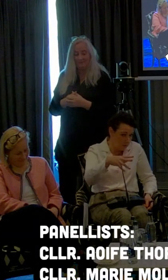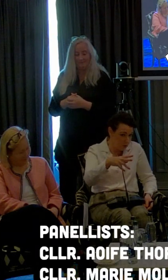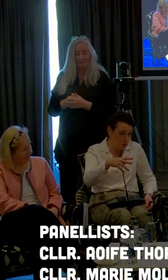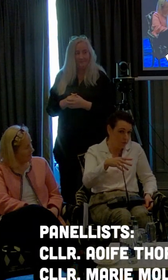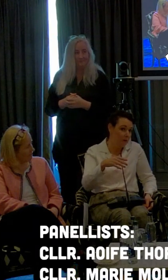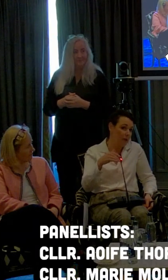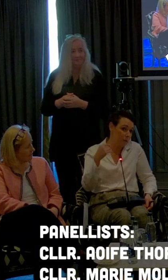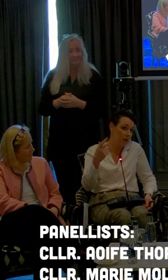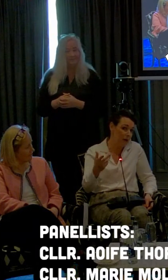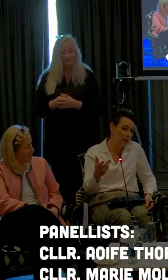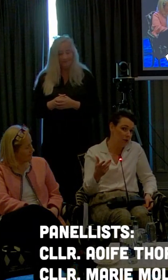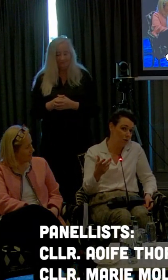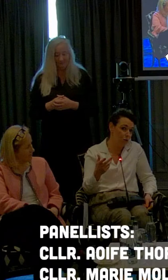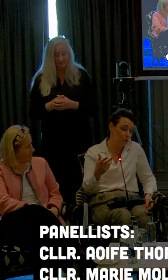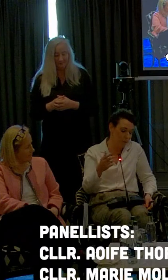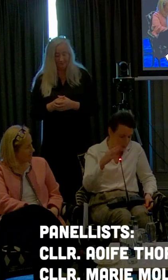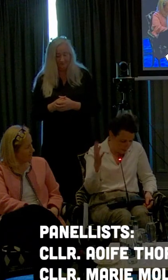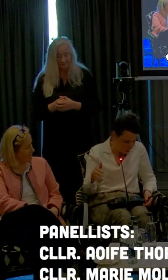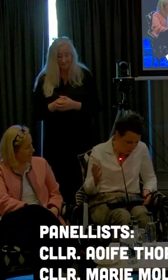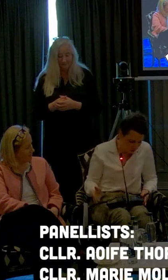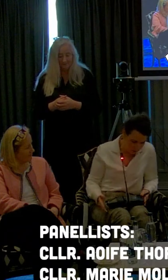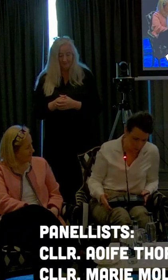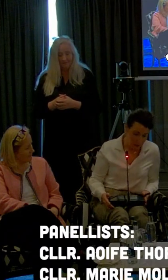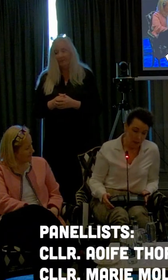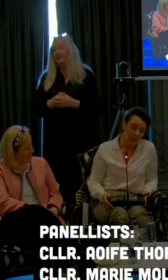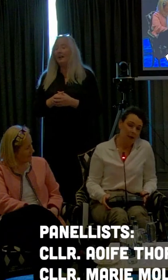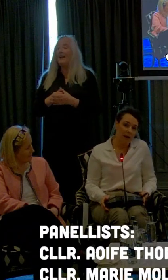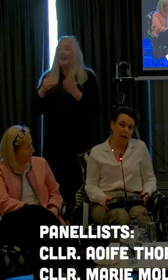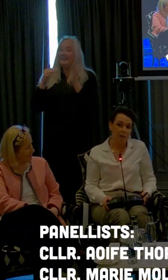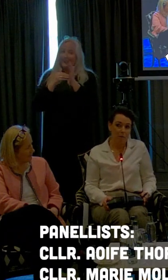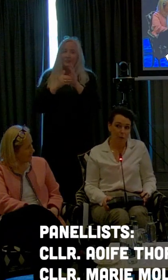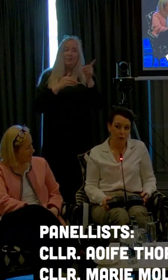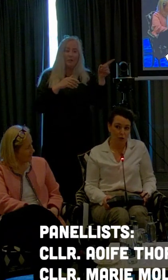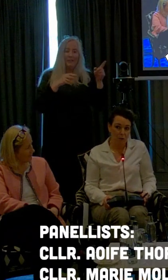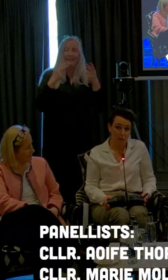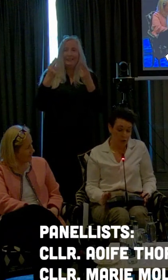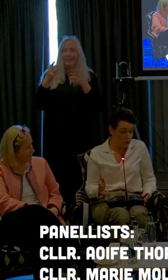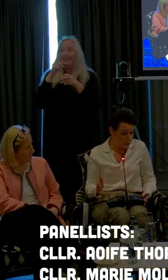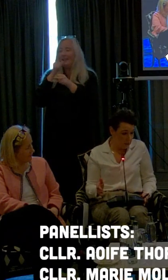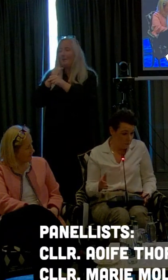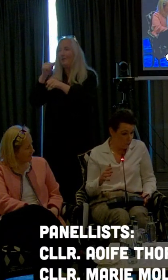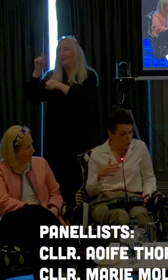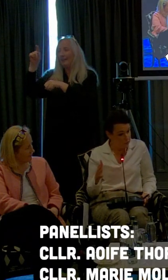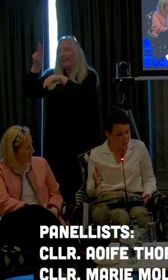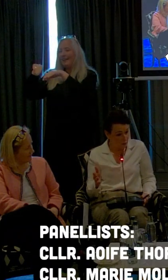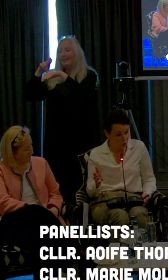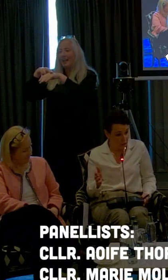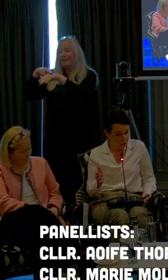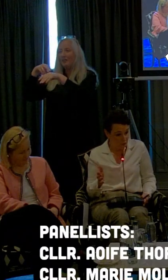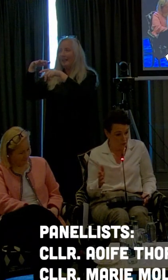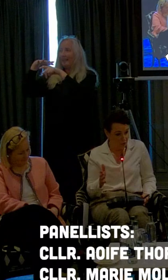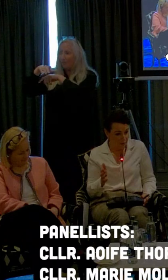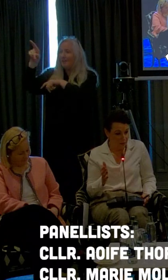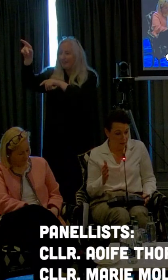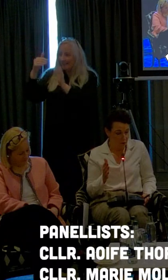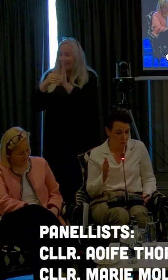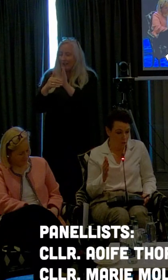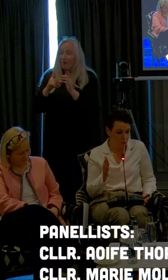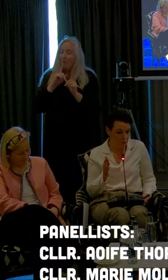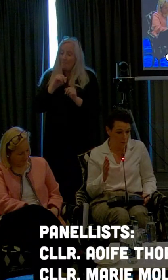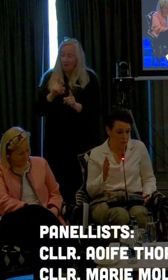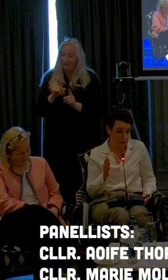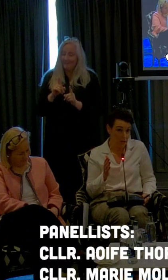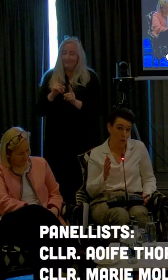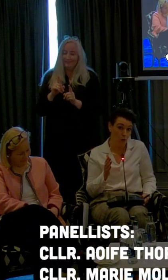there's a conversation around that to be had, you know, nationally and all that. But the maternity leave, which has now changed, I think, you